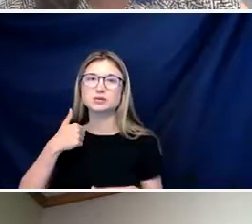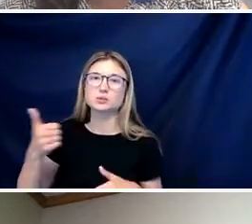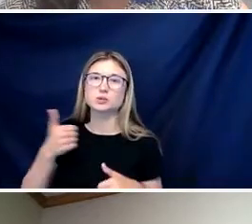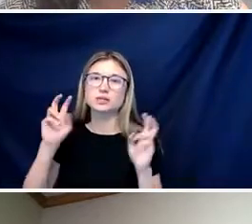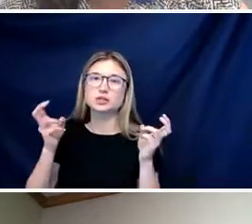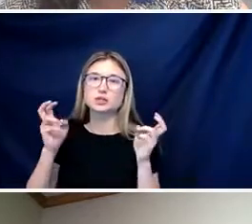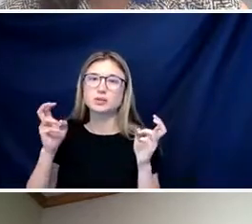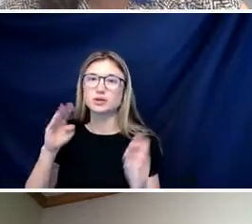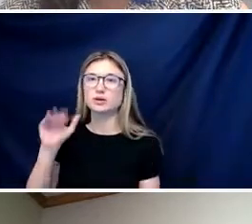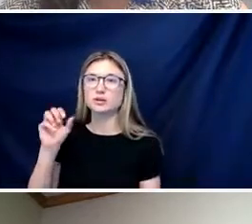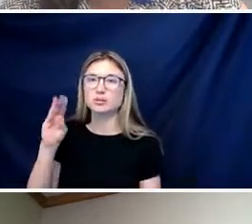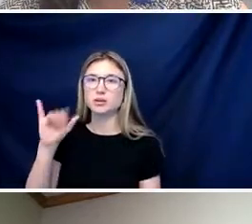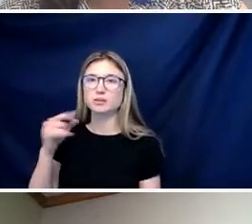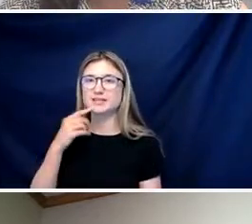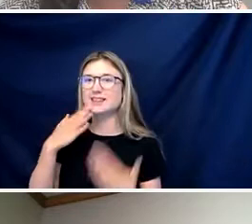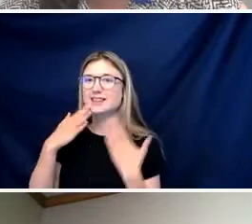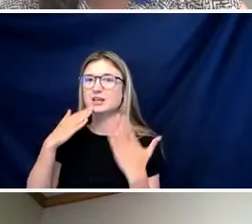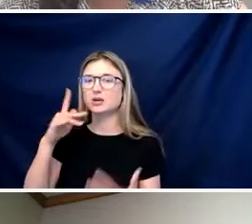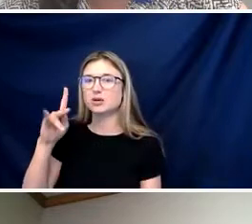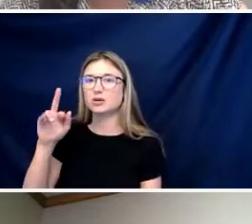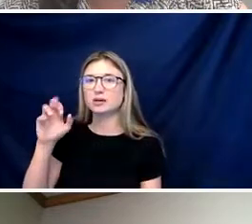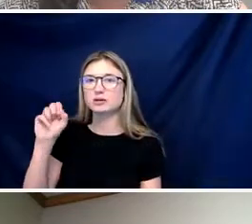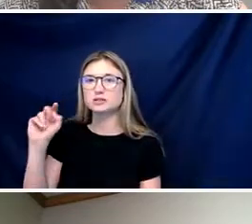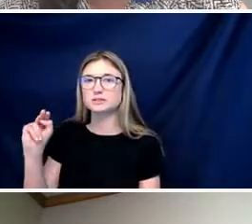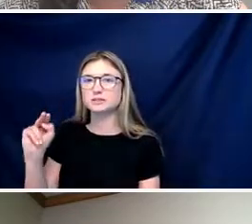Thank you, Kirsten. Okay, no problem.